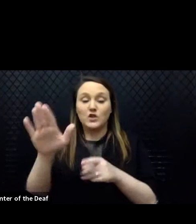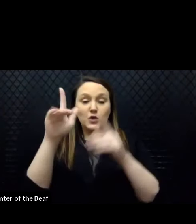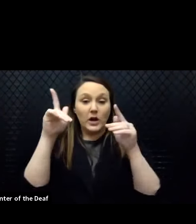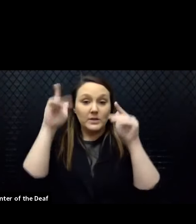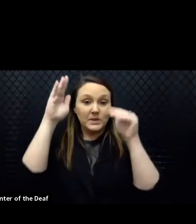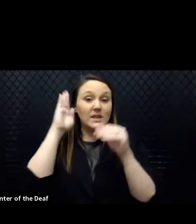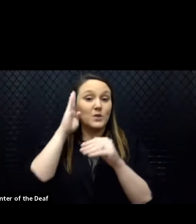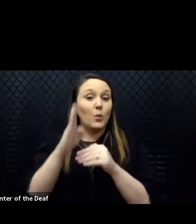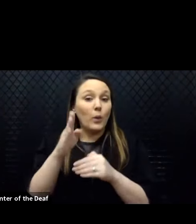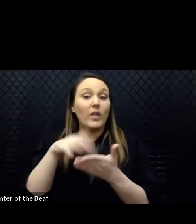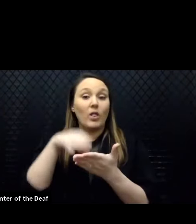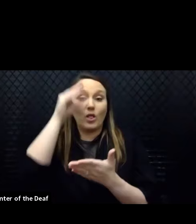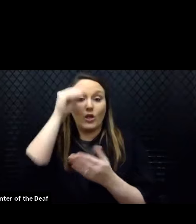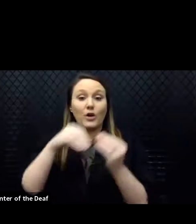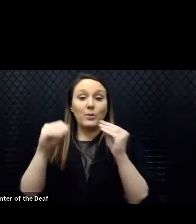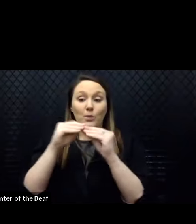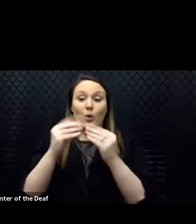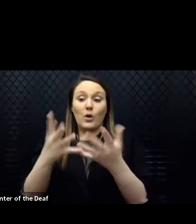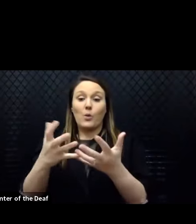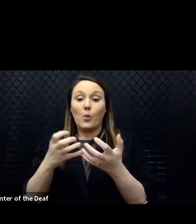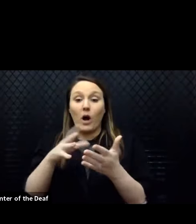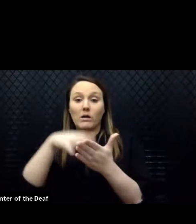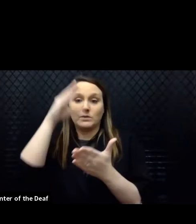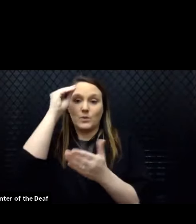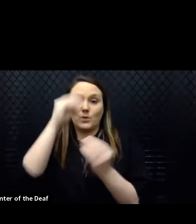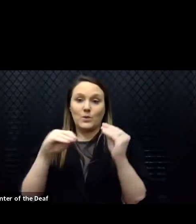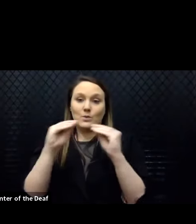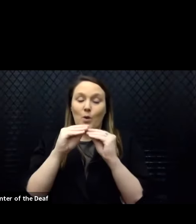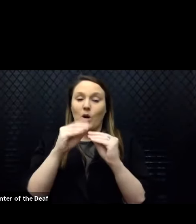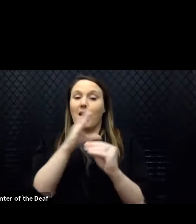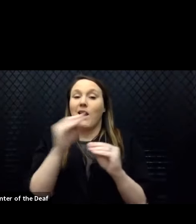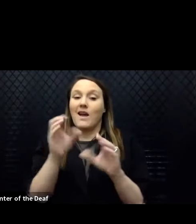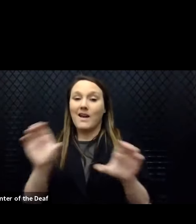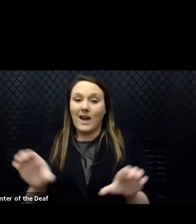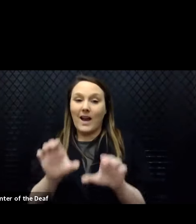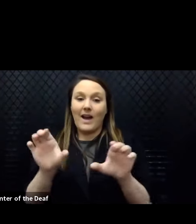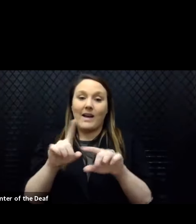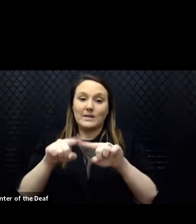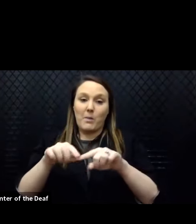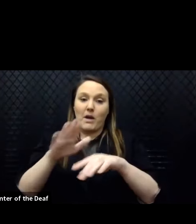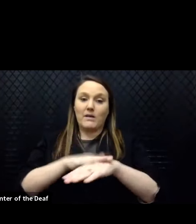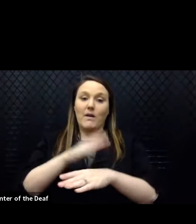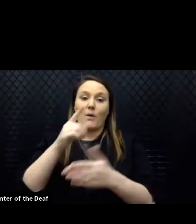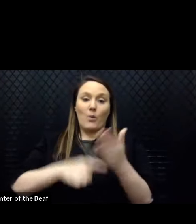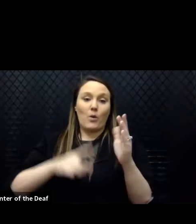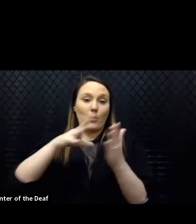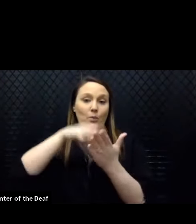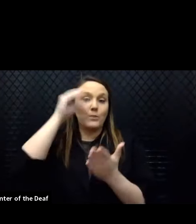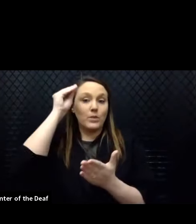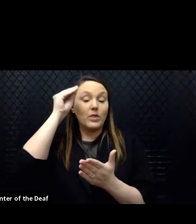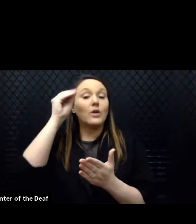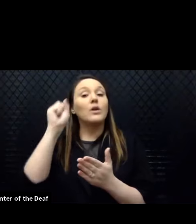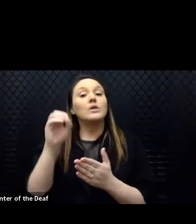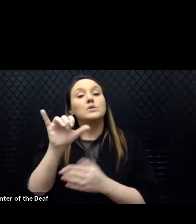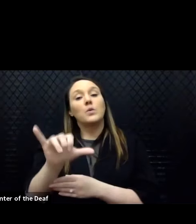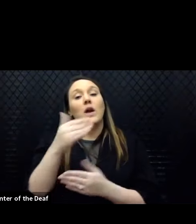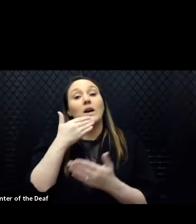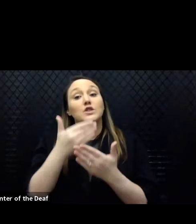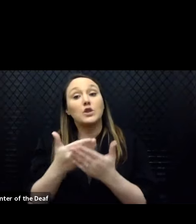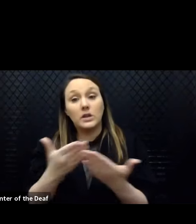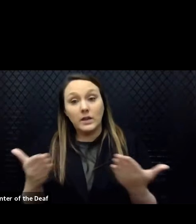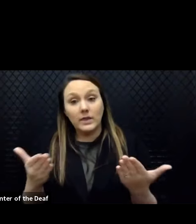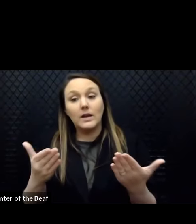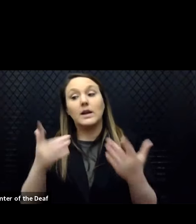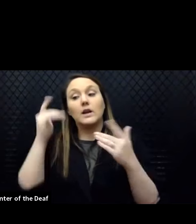more. You want us to learn more and you want us to act on what we learn. That's a good thing. And to know that that's expected and should